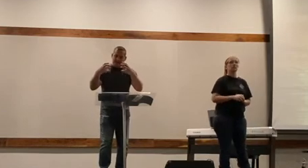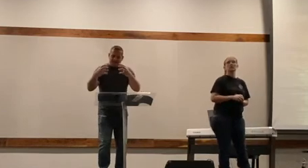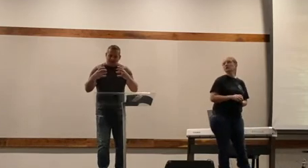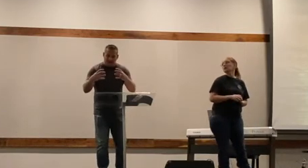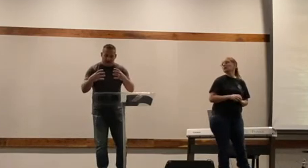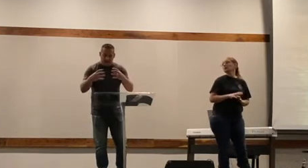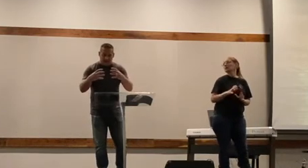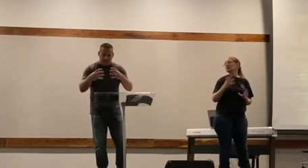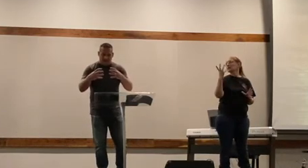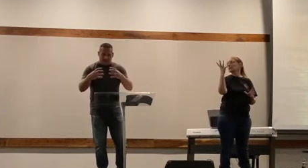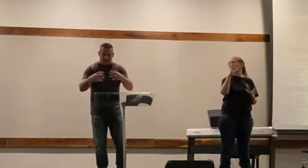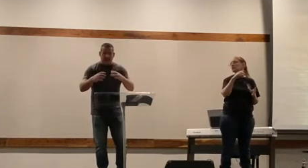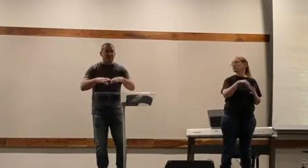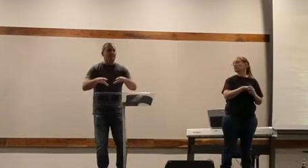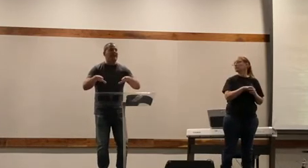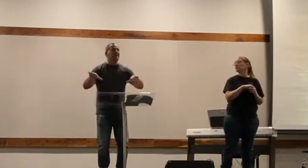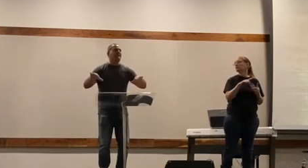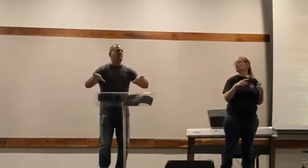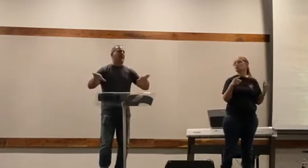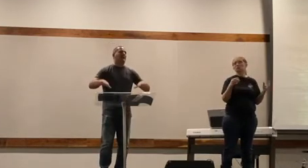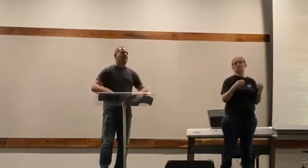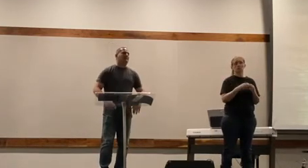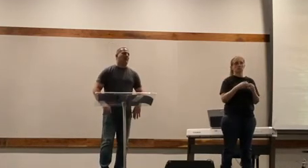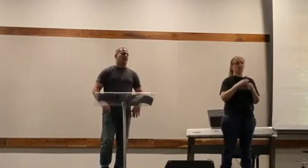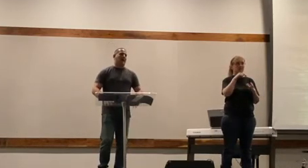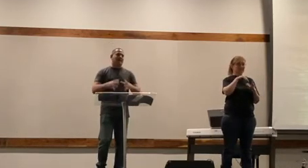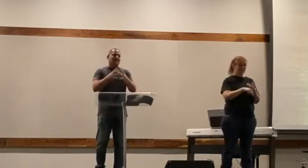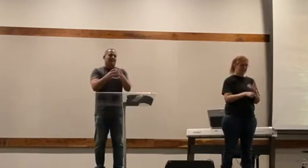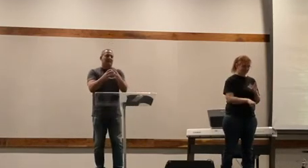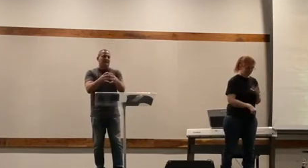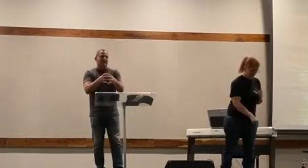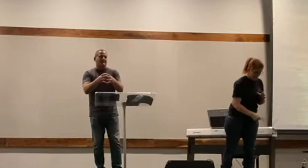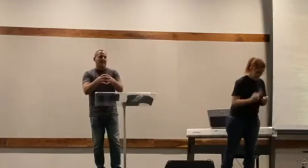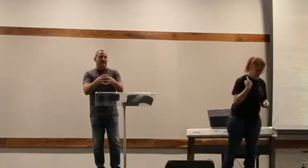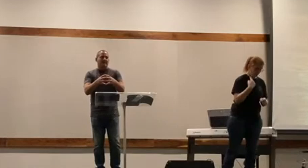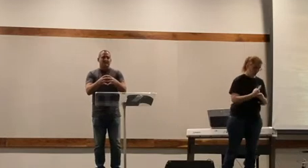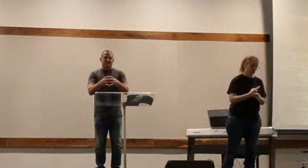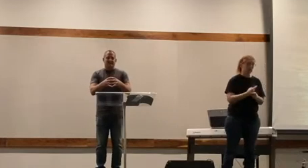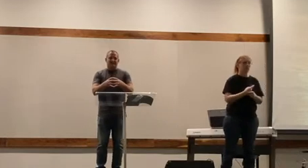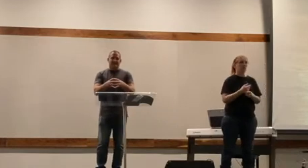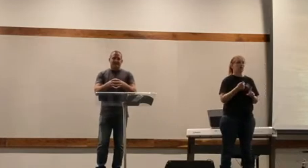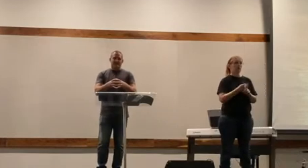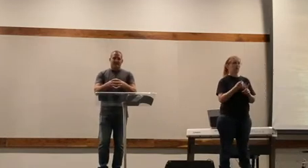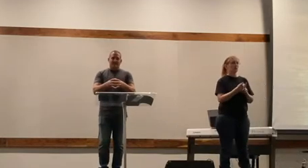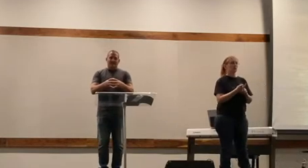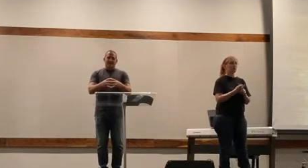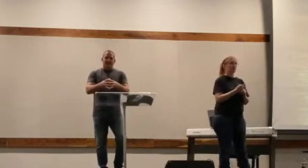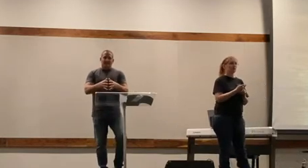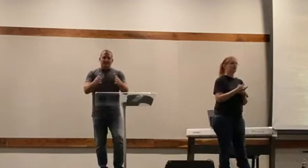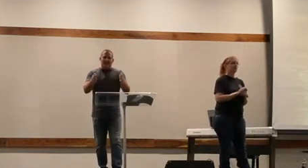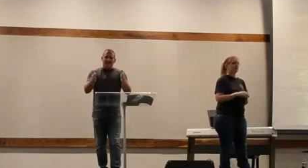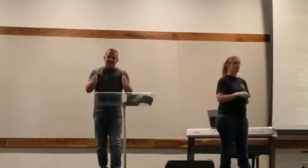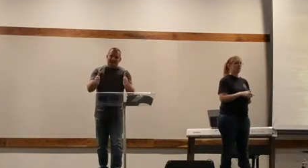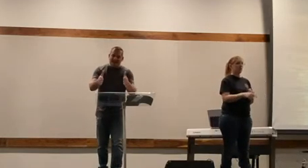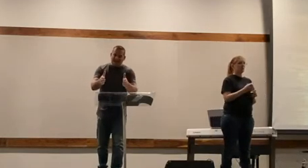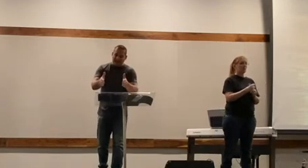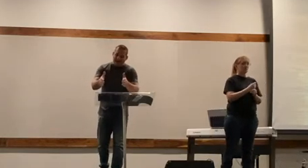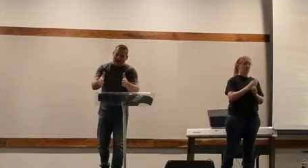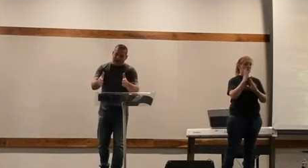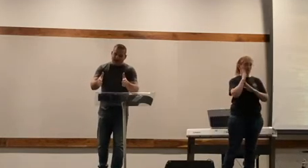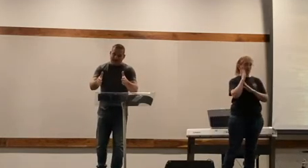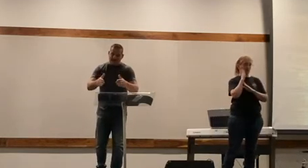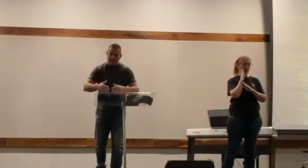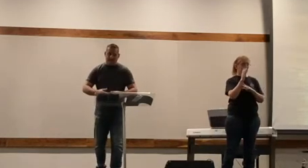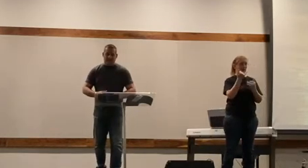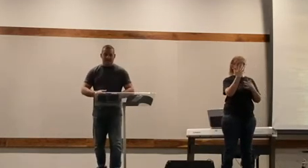He's in too deep for him to make things right on his own, right? This is how deep Zacchaeus is in. He's made his bed, and so now